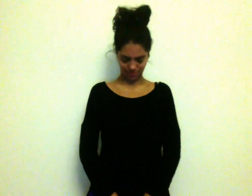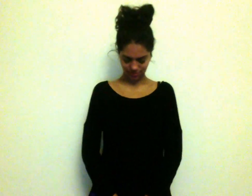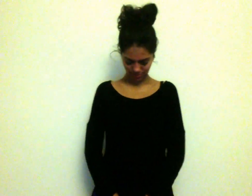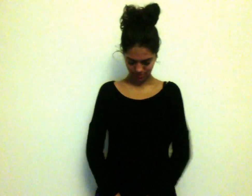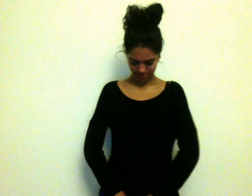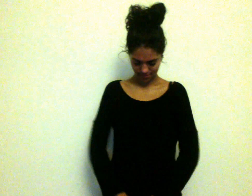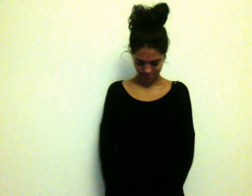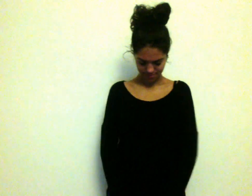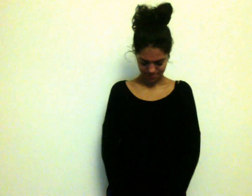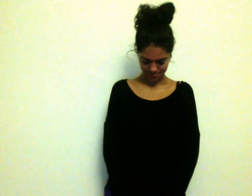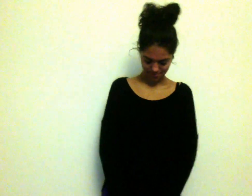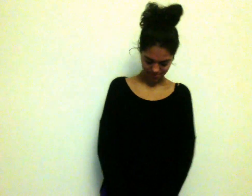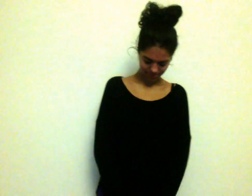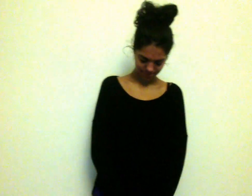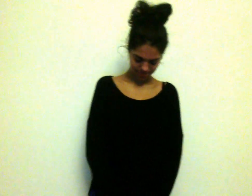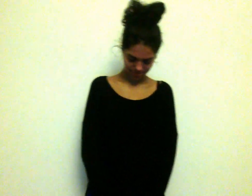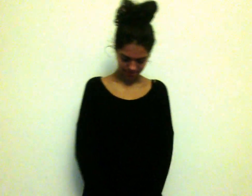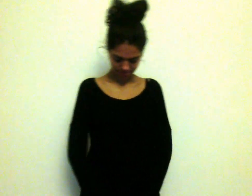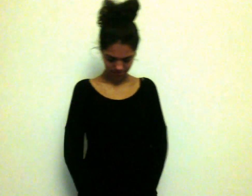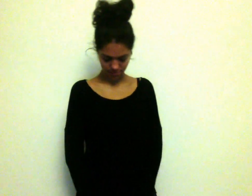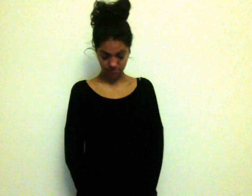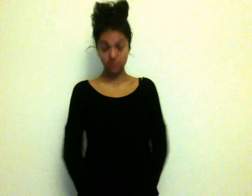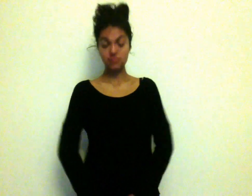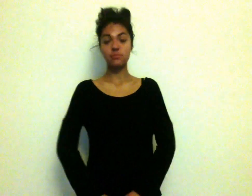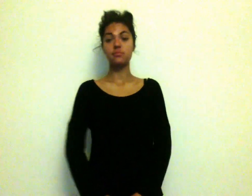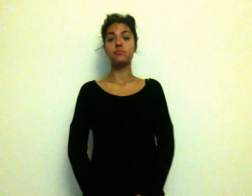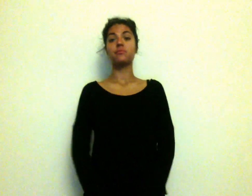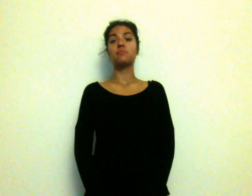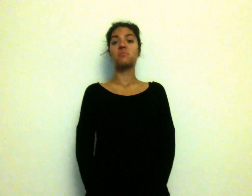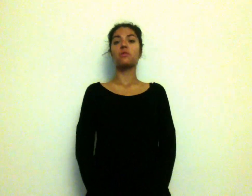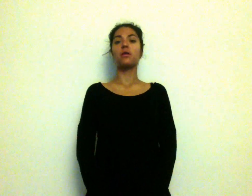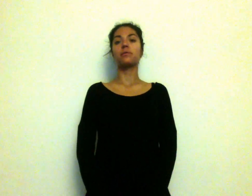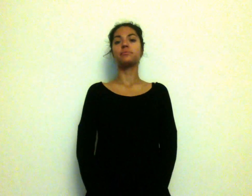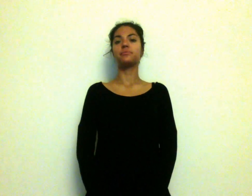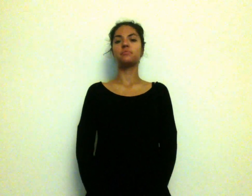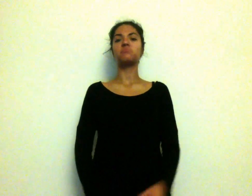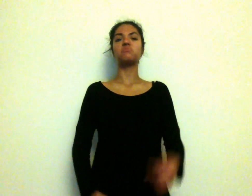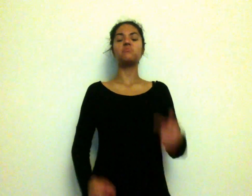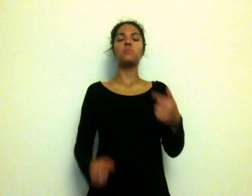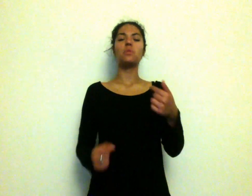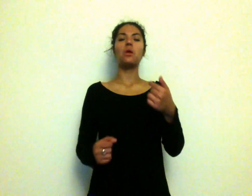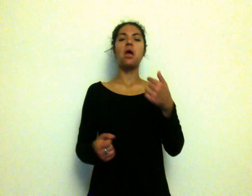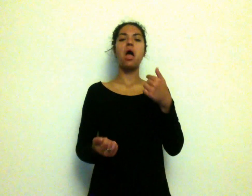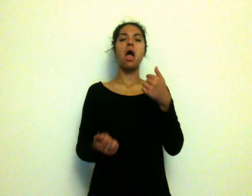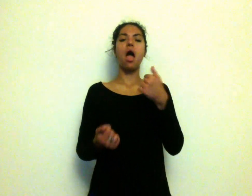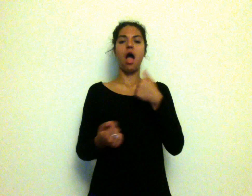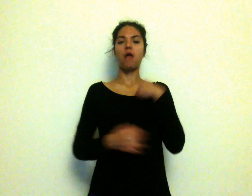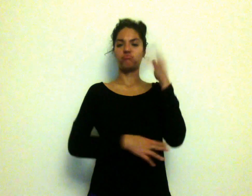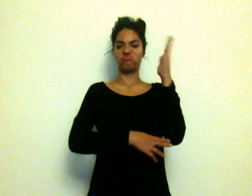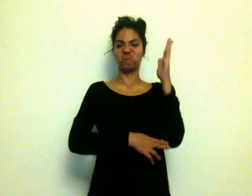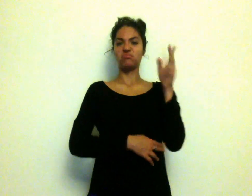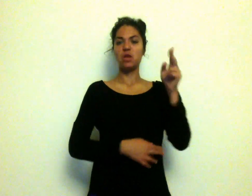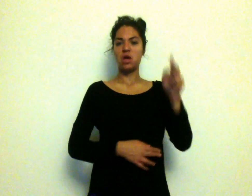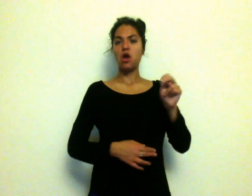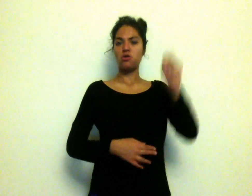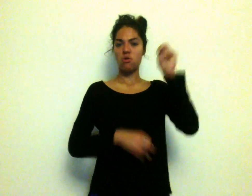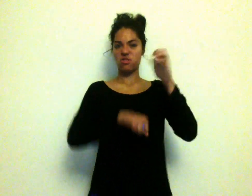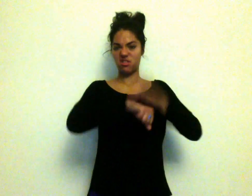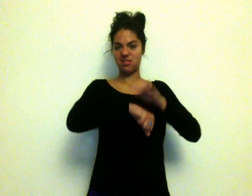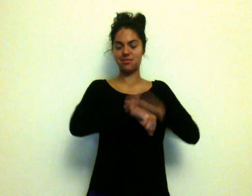speaking in London, England, and I met a young Muslim gentleman who came to know the Lord when I had delivered an address